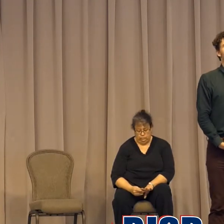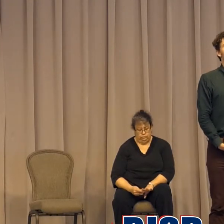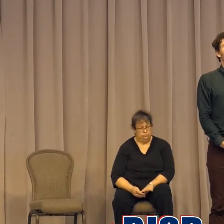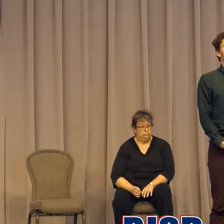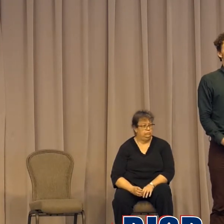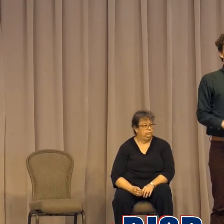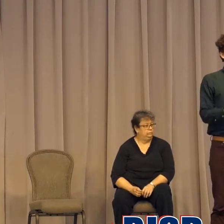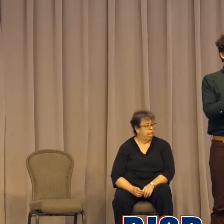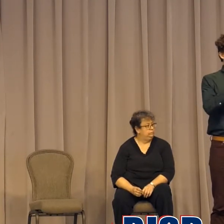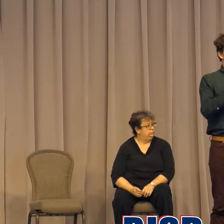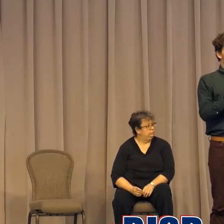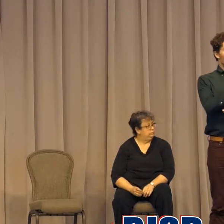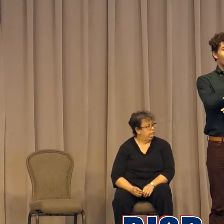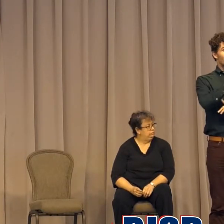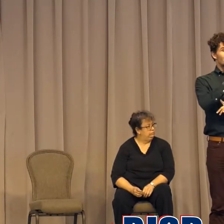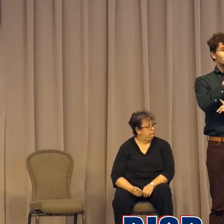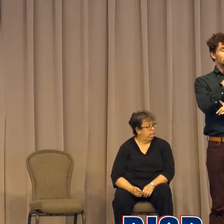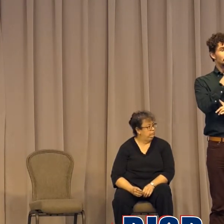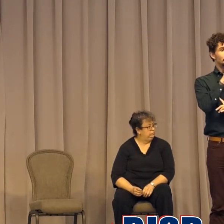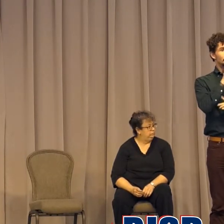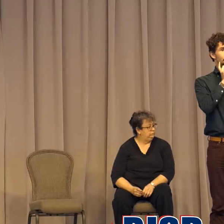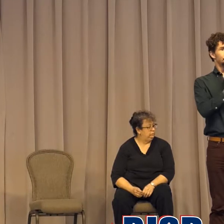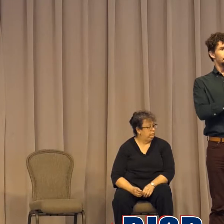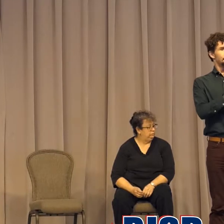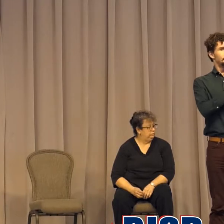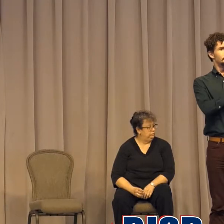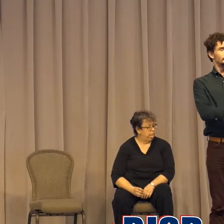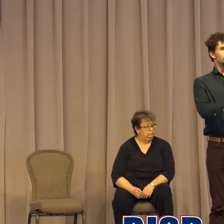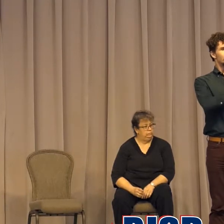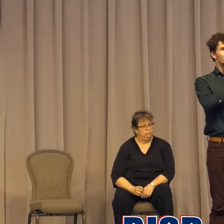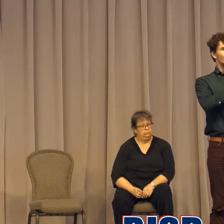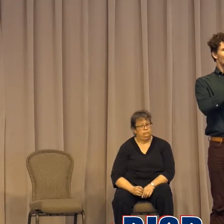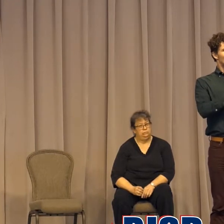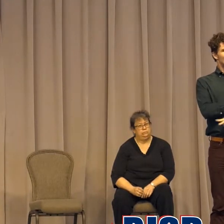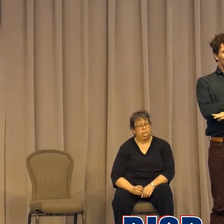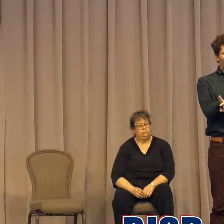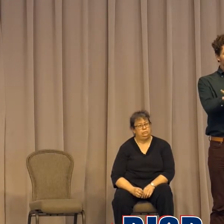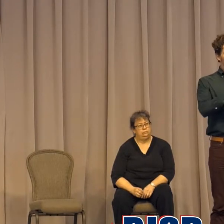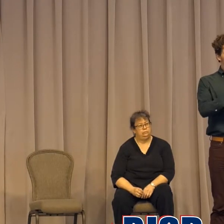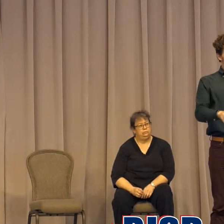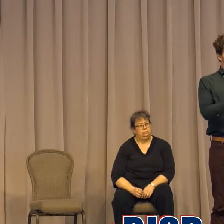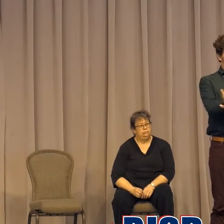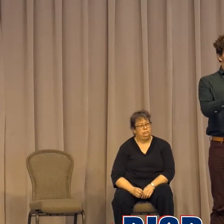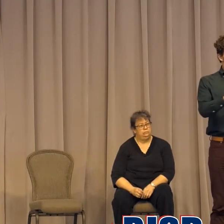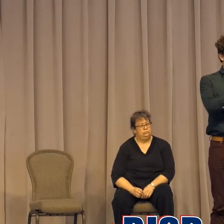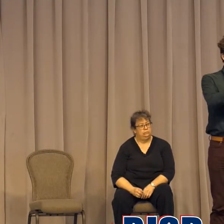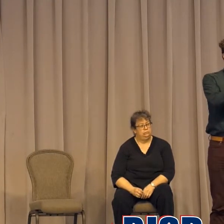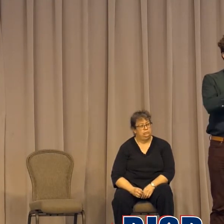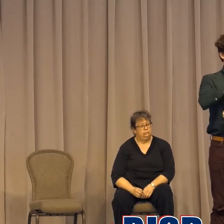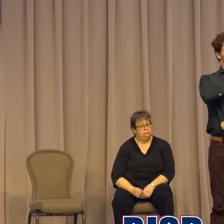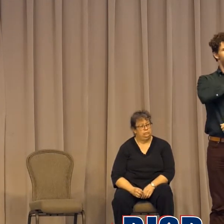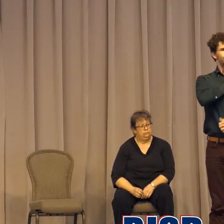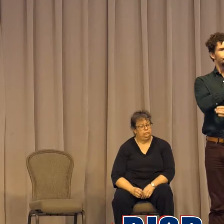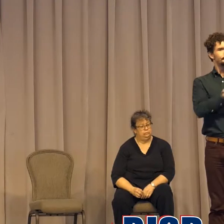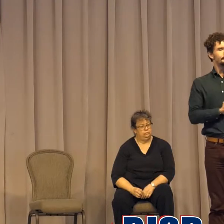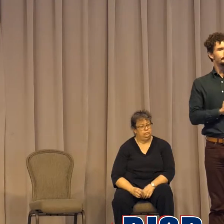House Bill 3 understands the importance of preparing students for careers as well as college and the military.